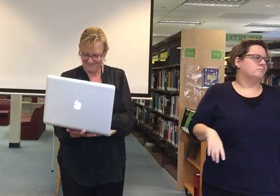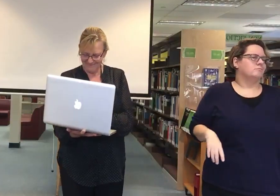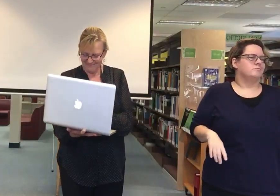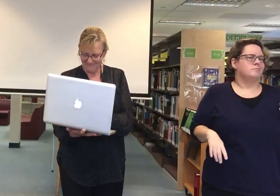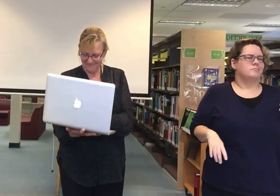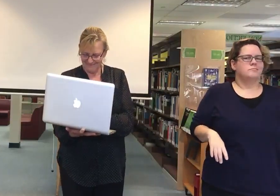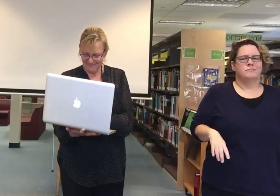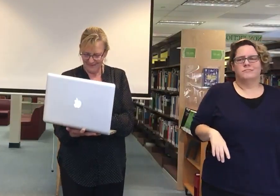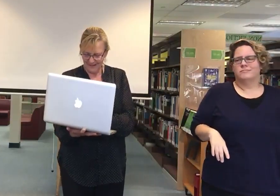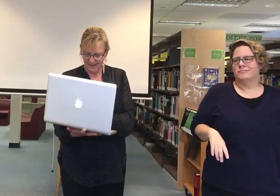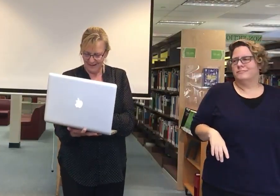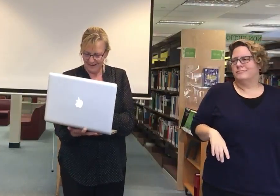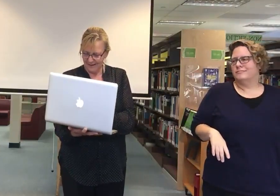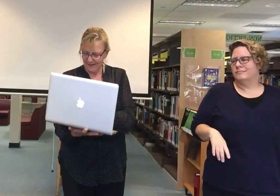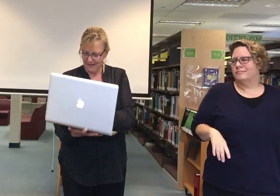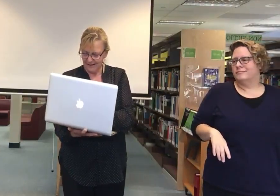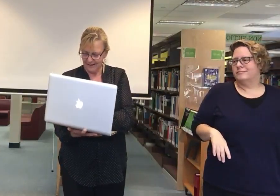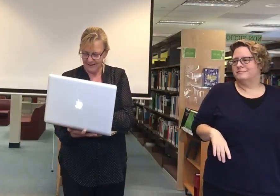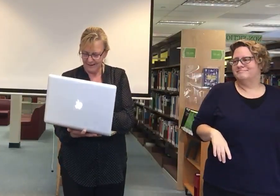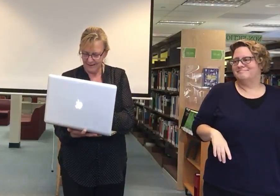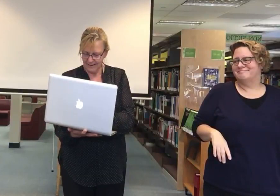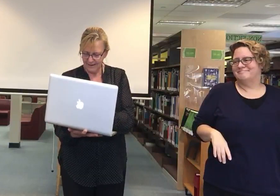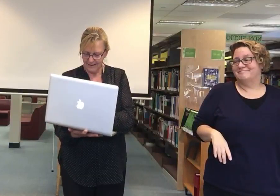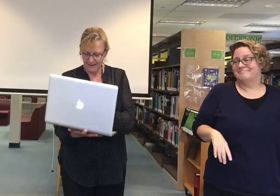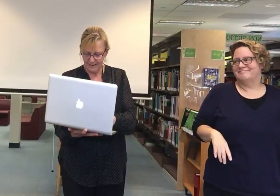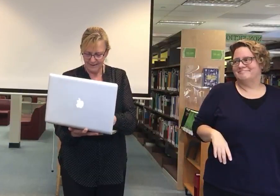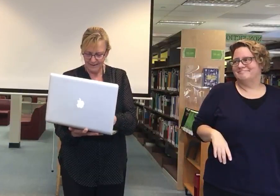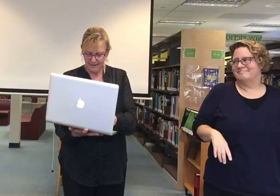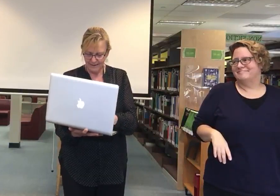where was I now?